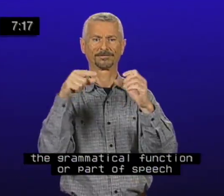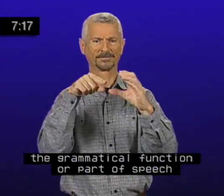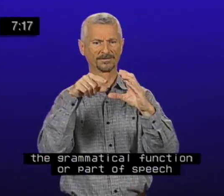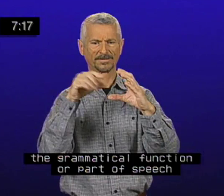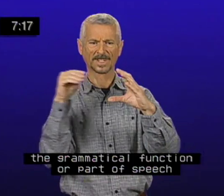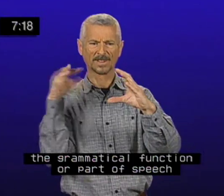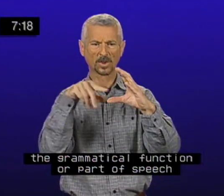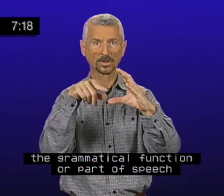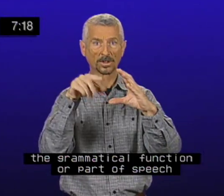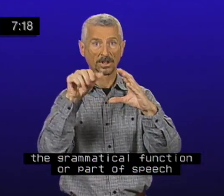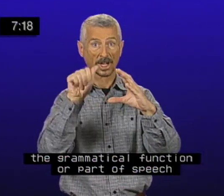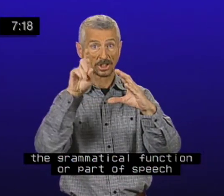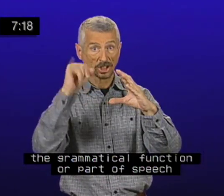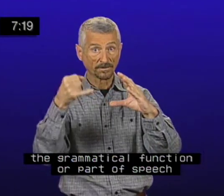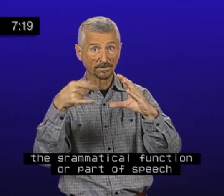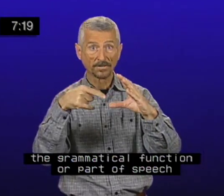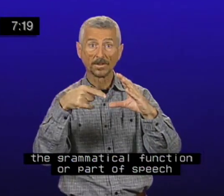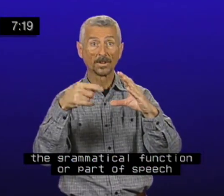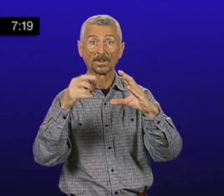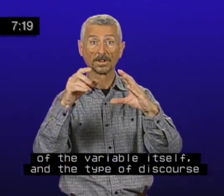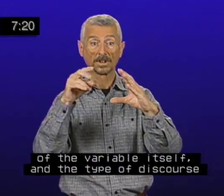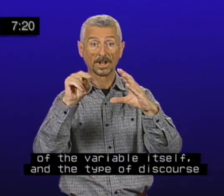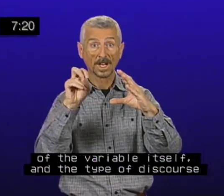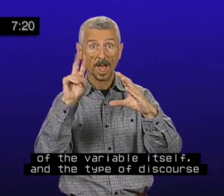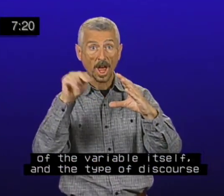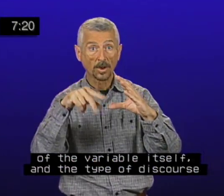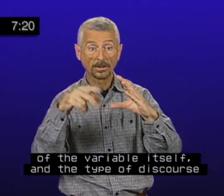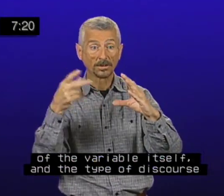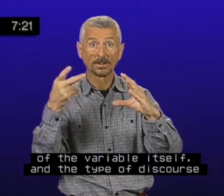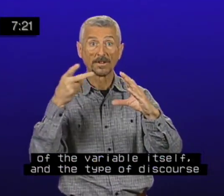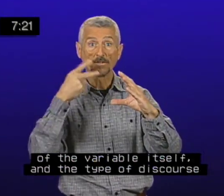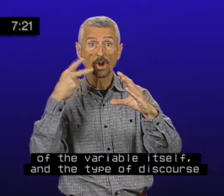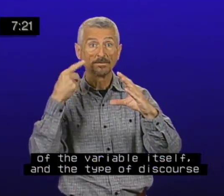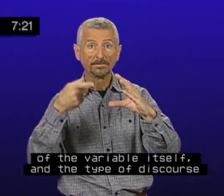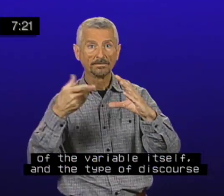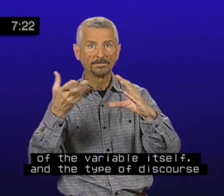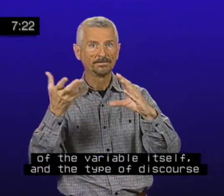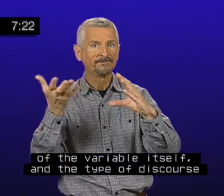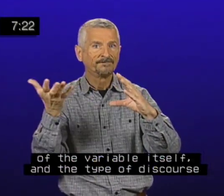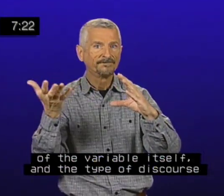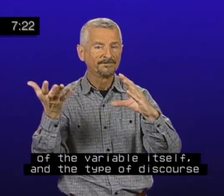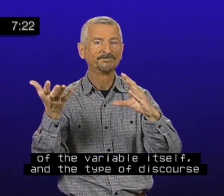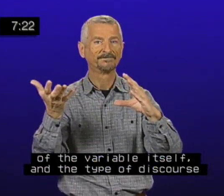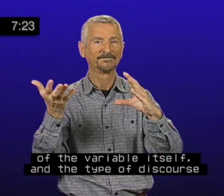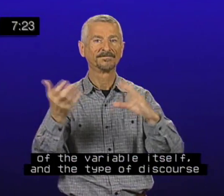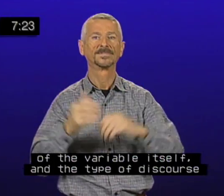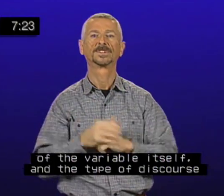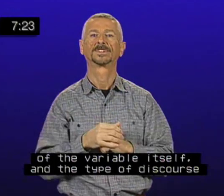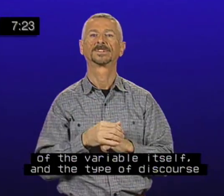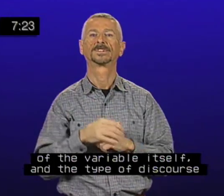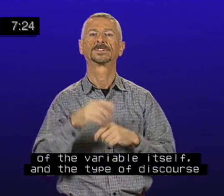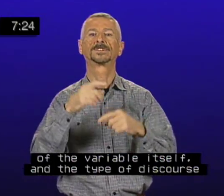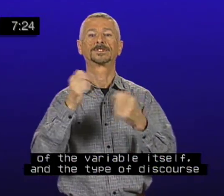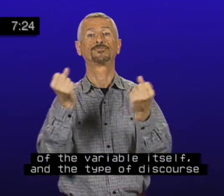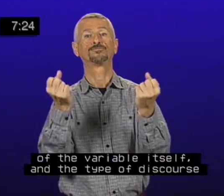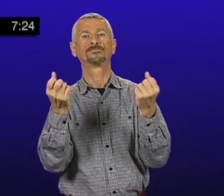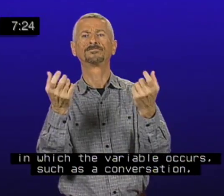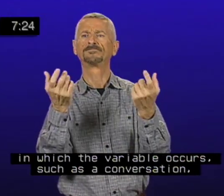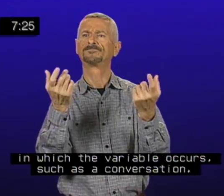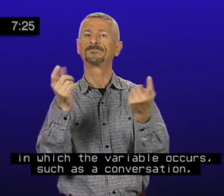grammatical function or part of speech of the variable itself. And the type of discourse in which the